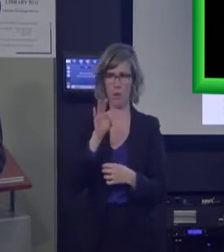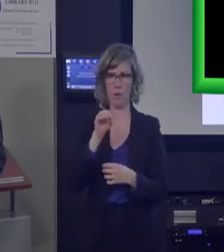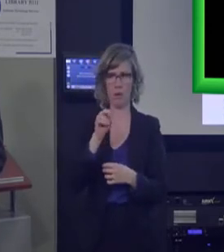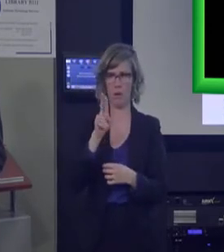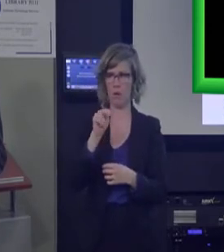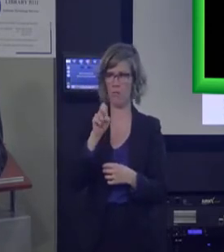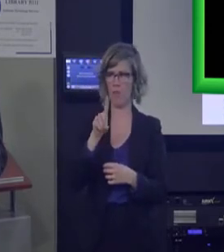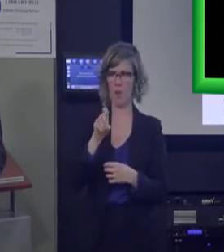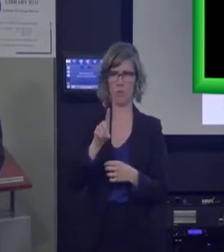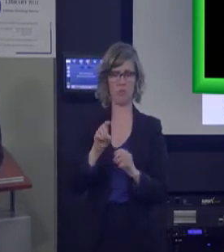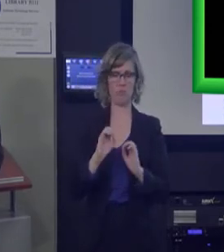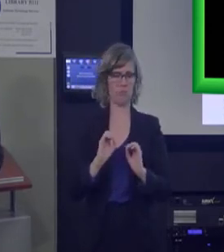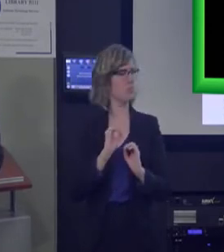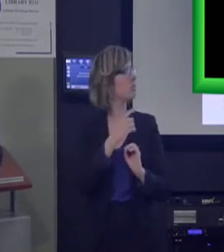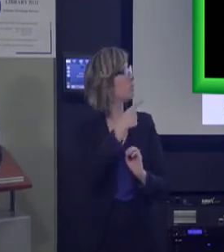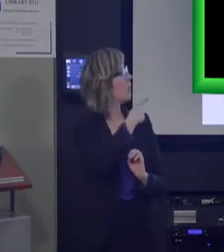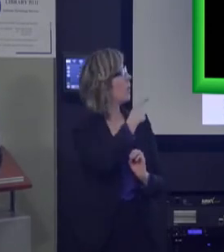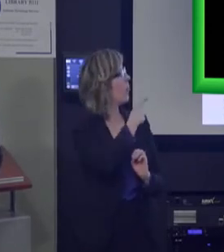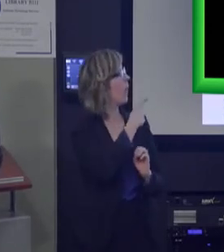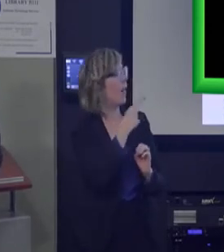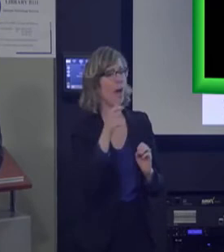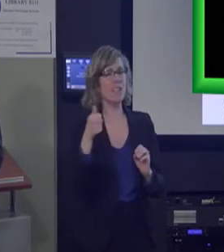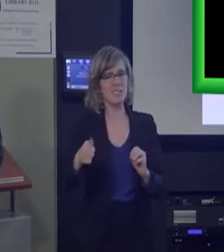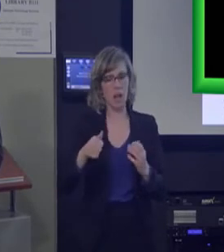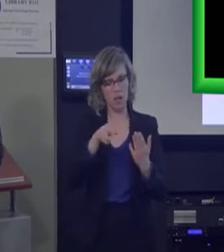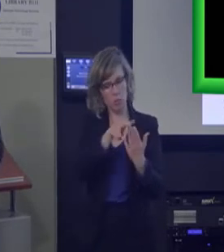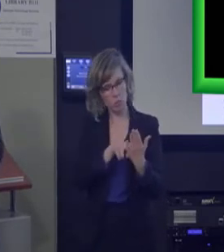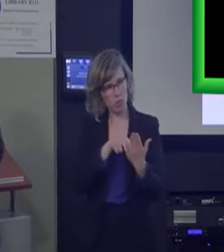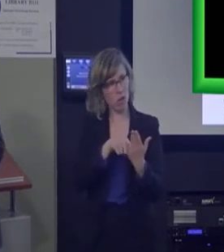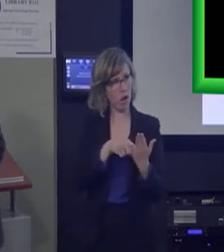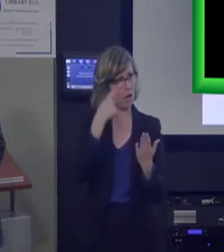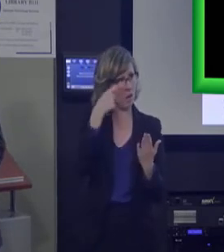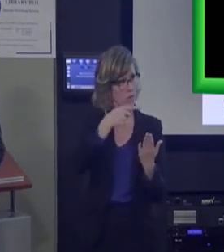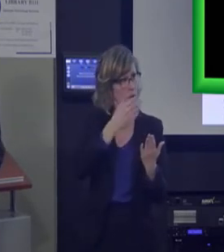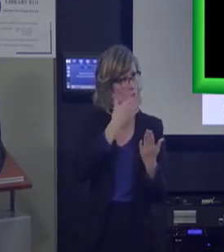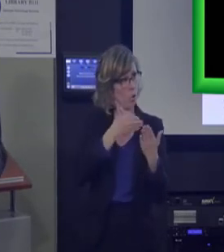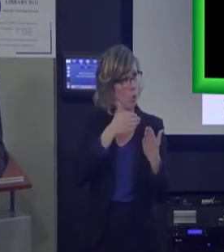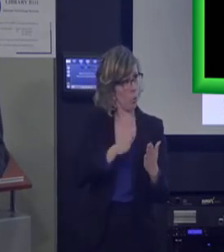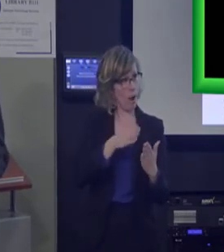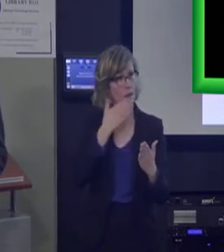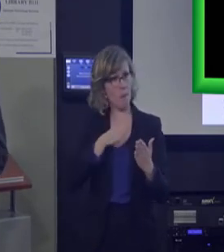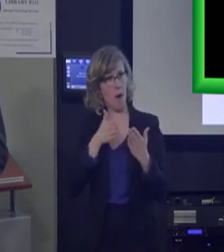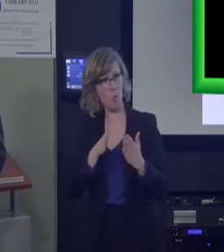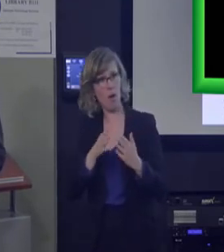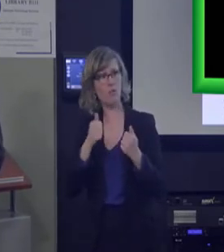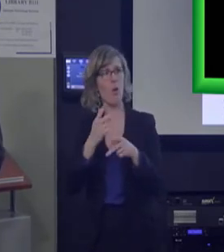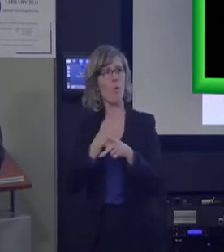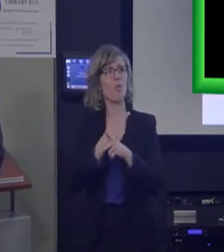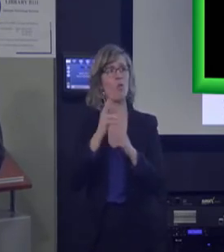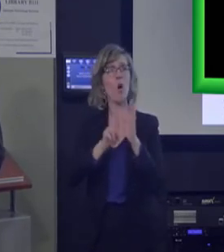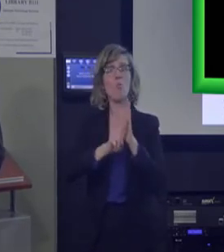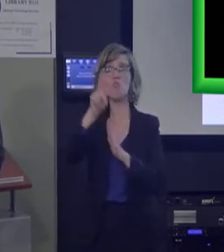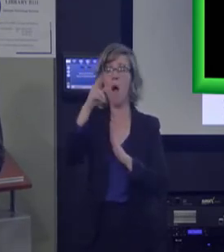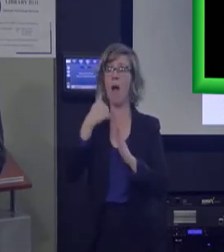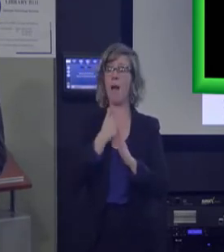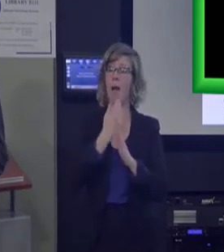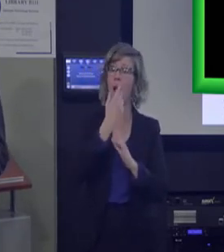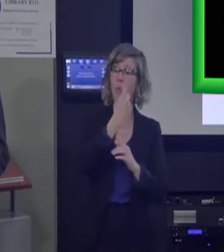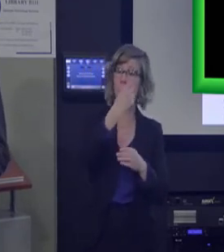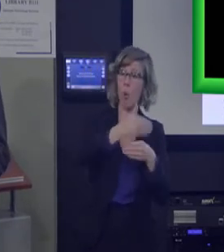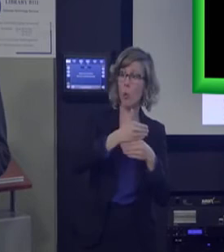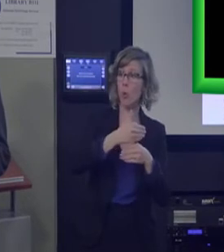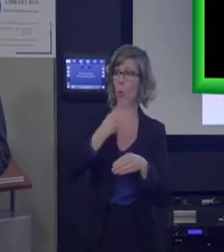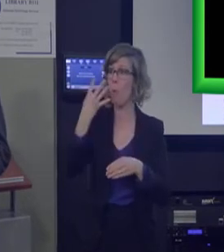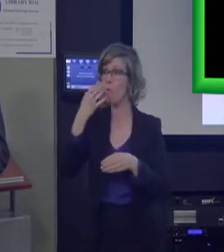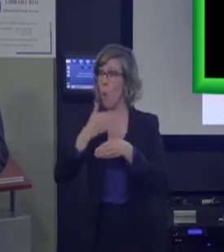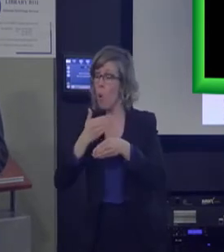not this is a good way or a bad way to find out whether or not the number of windows matters on a rocket ship. And the right answer